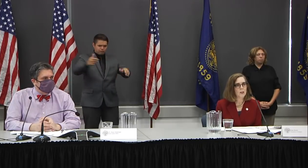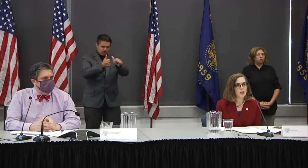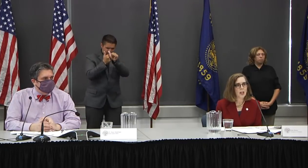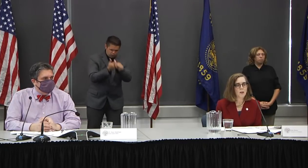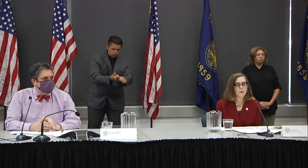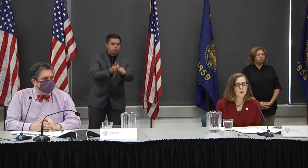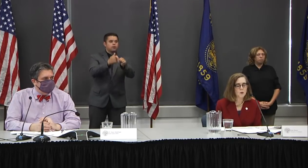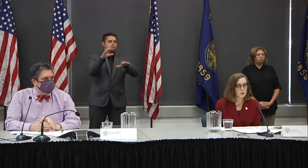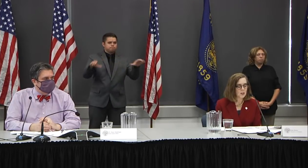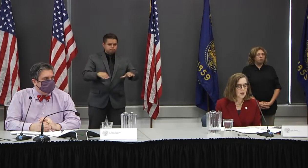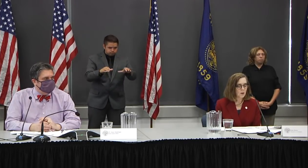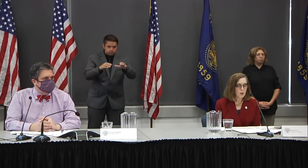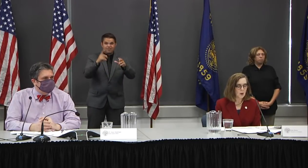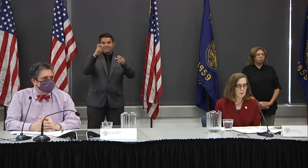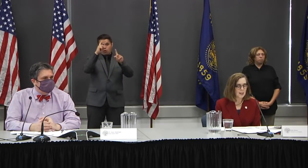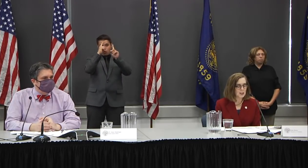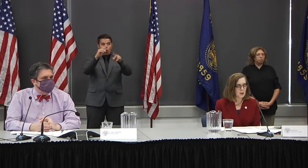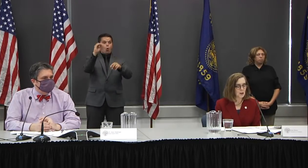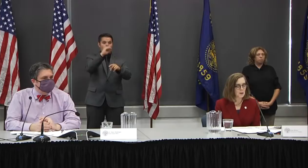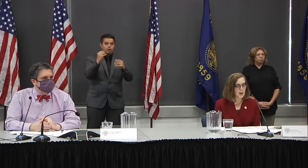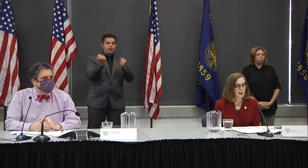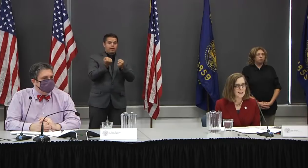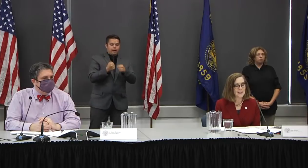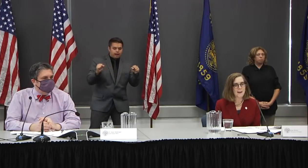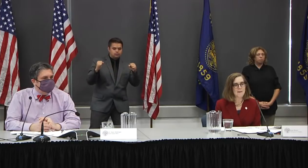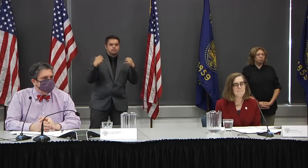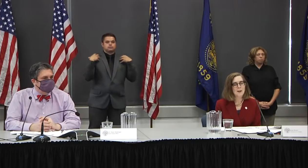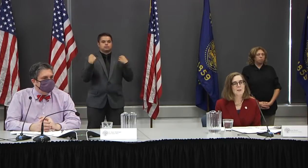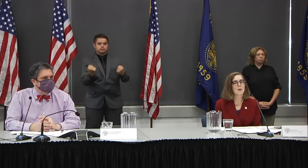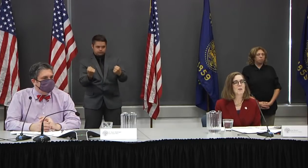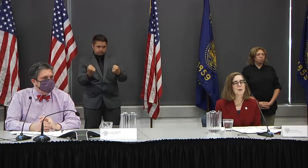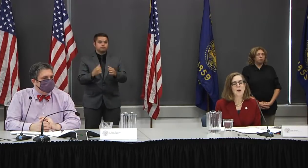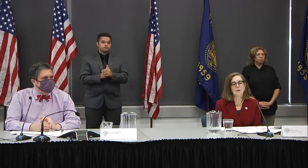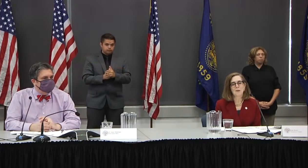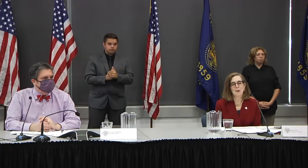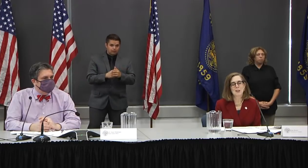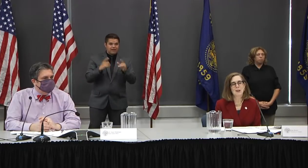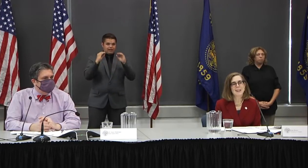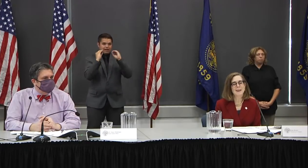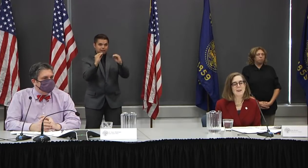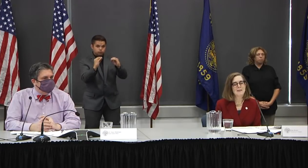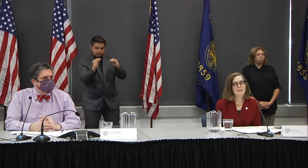say educate first, we want to make sure that local law